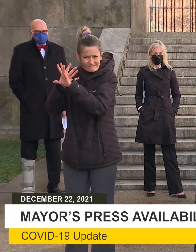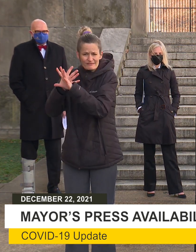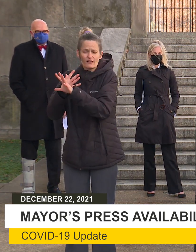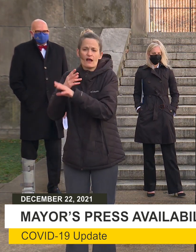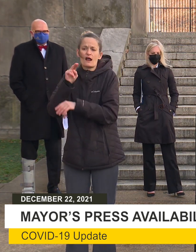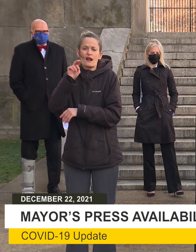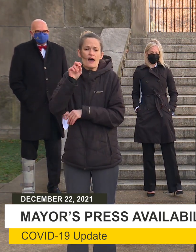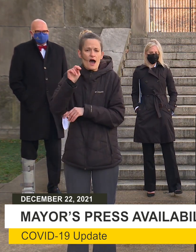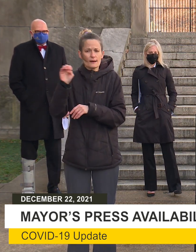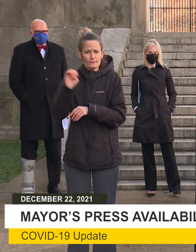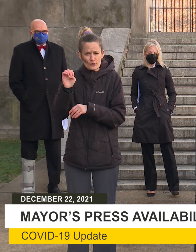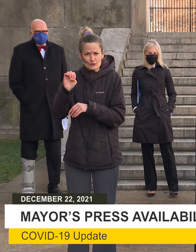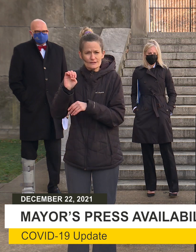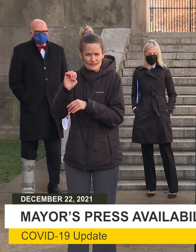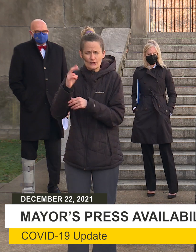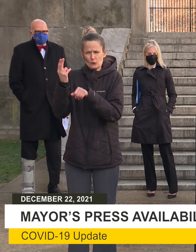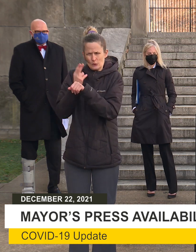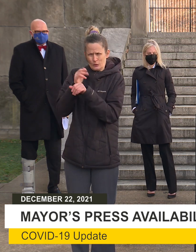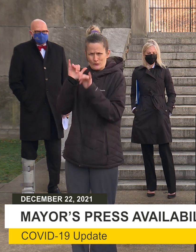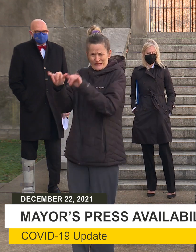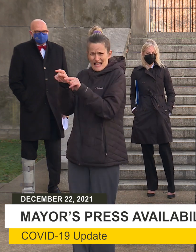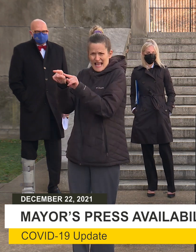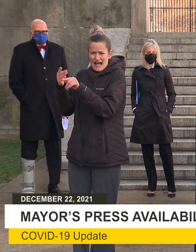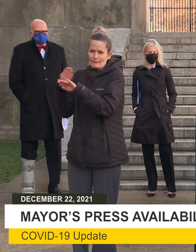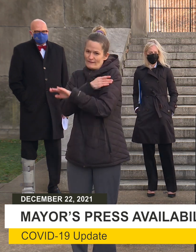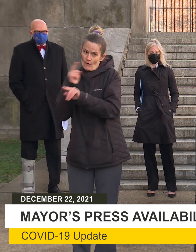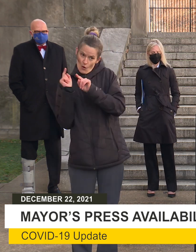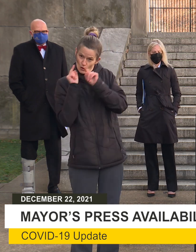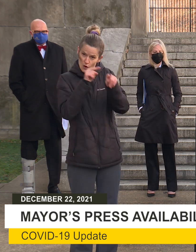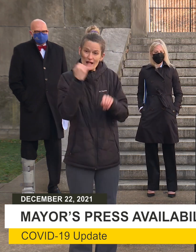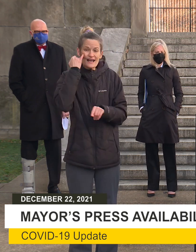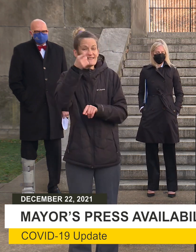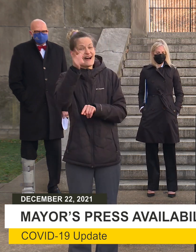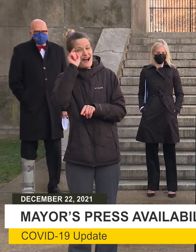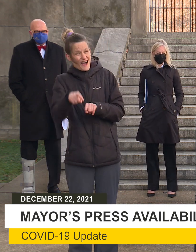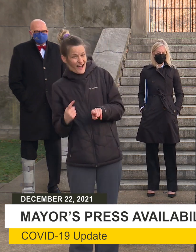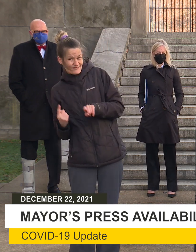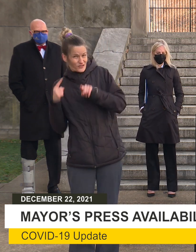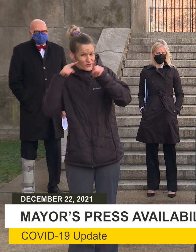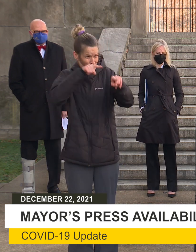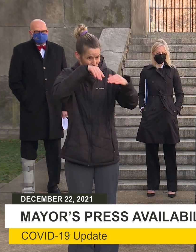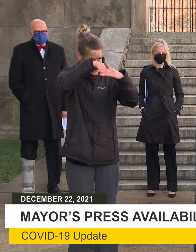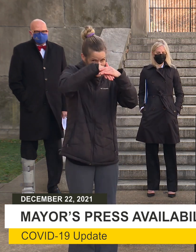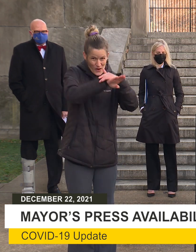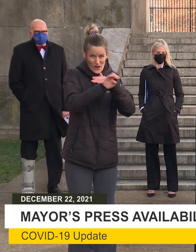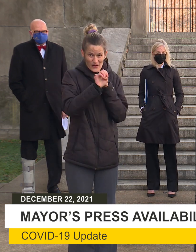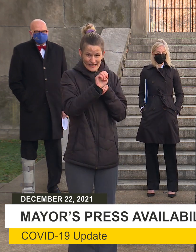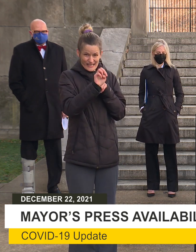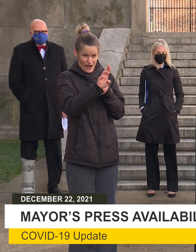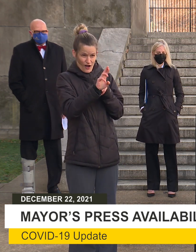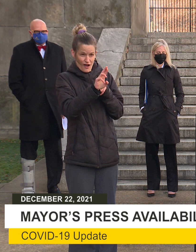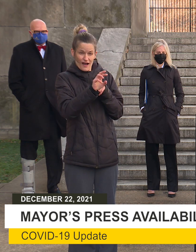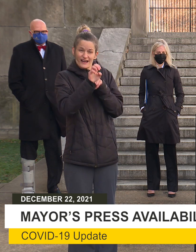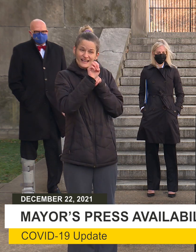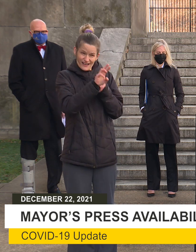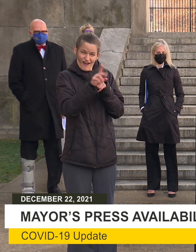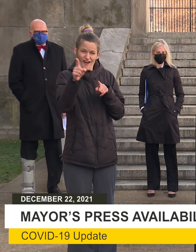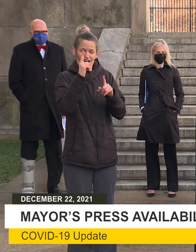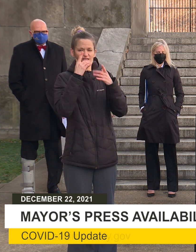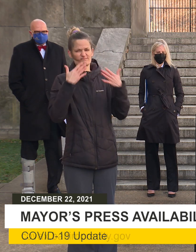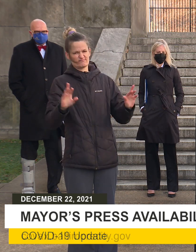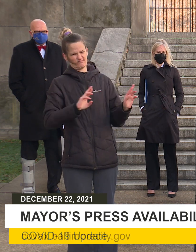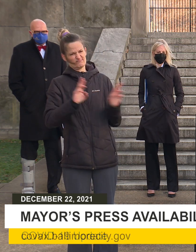so. For anyone seeking care in our emergency departments and hospitals, please be patient with staff. They